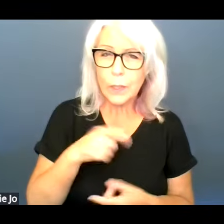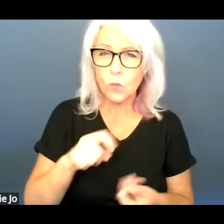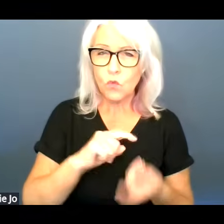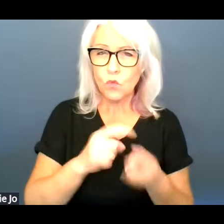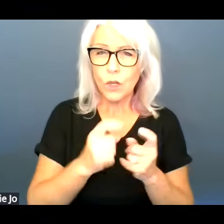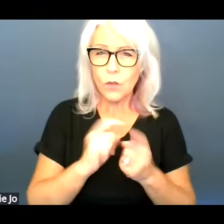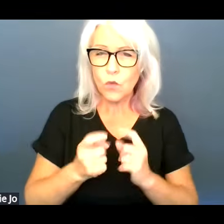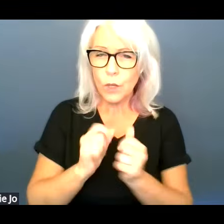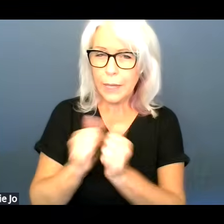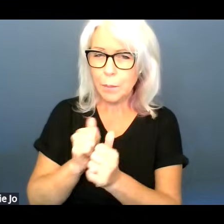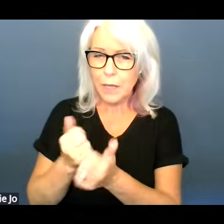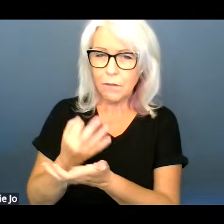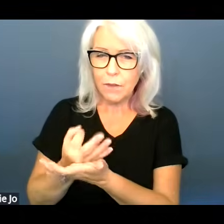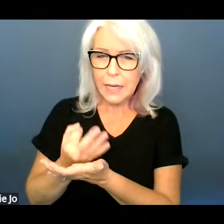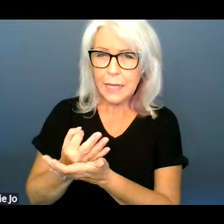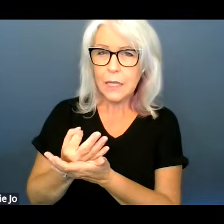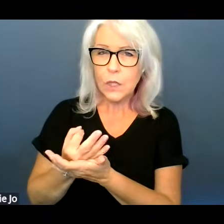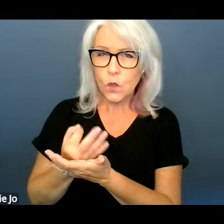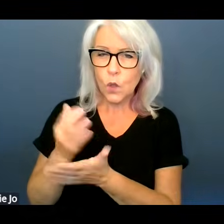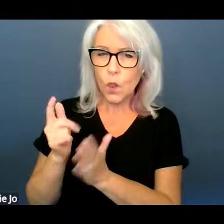We don't have enough words.